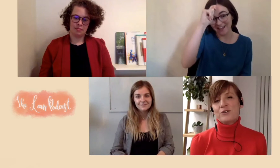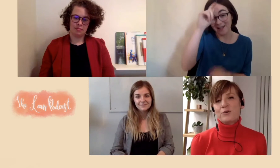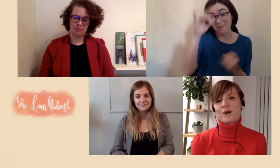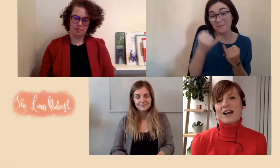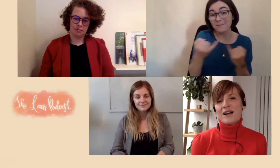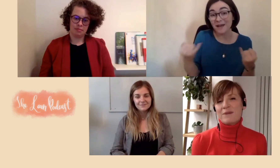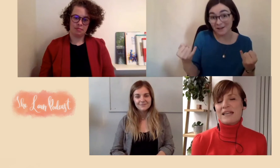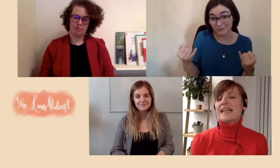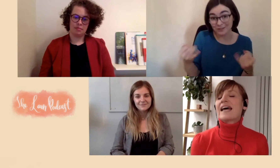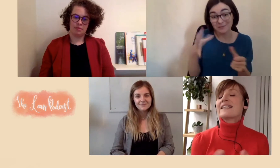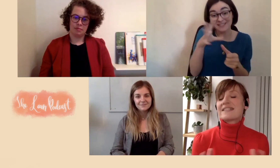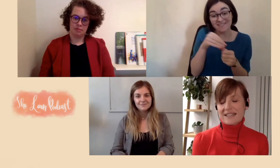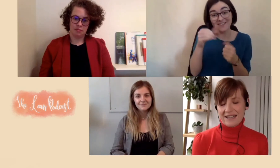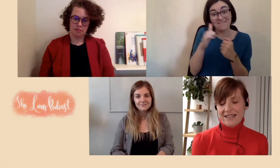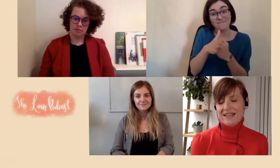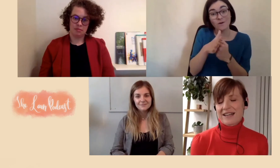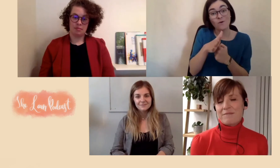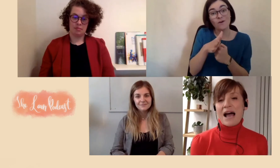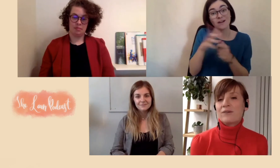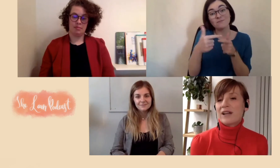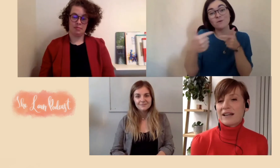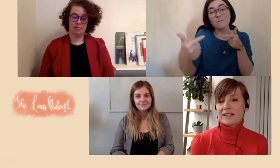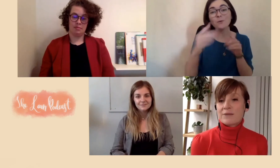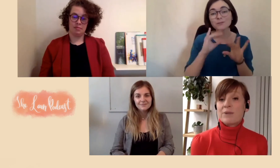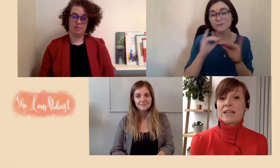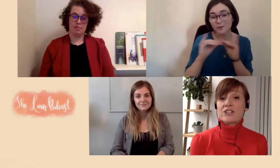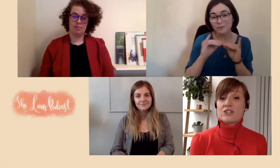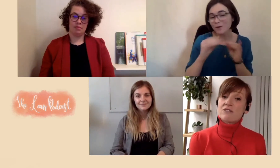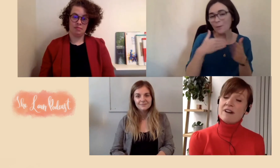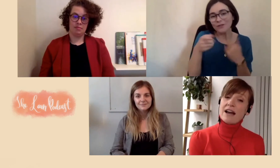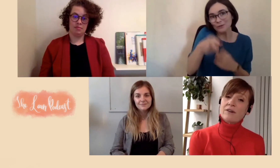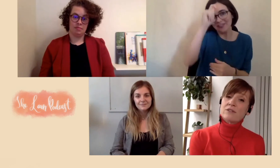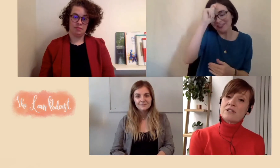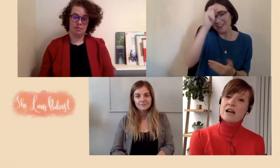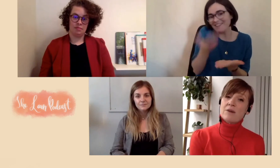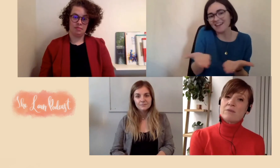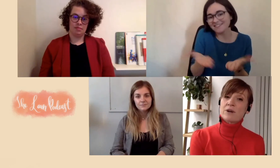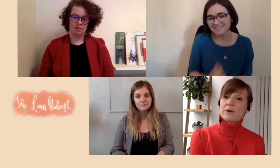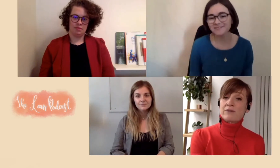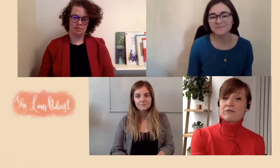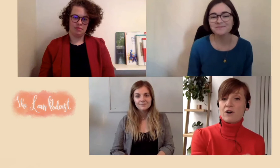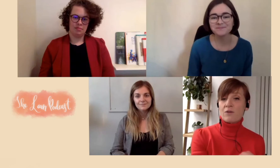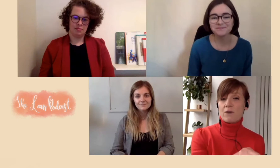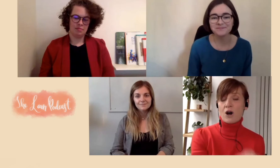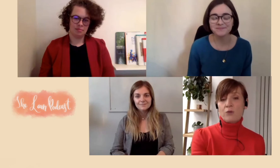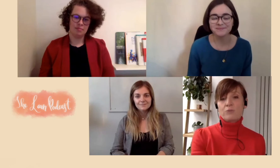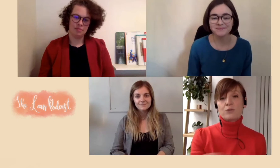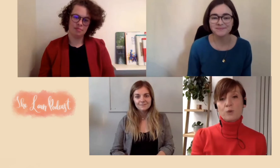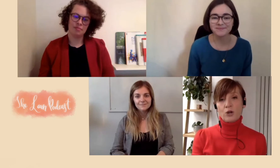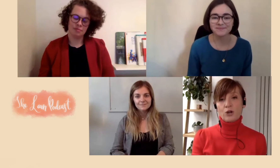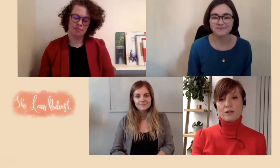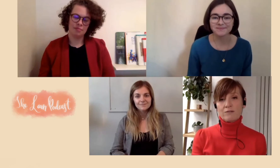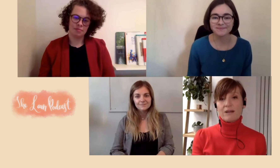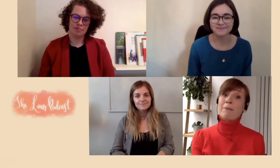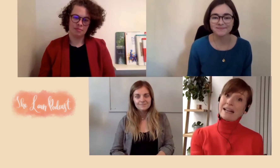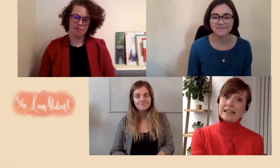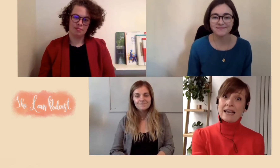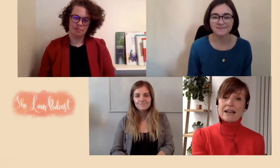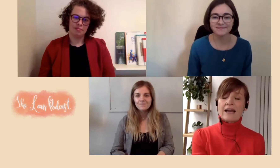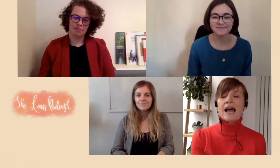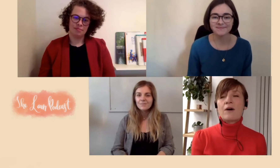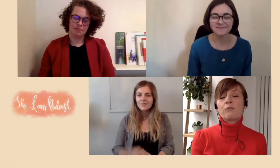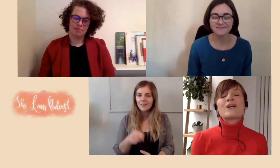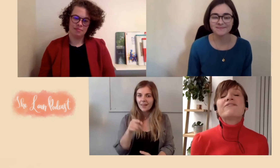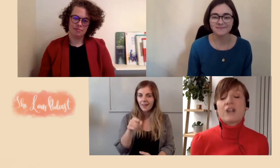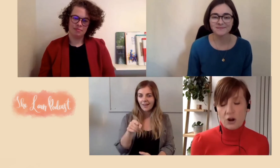think boundaries, particularly as we're focusing on remote interpreting, are? Well, in your introduction,